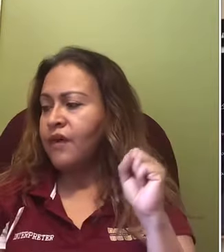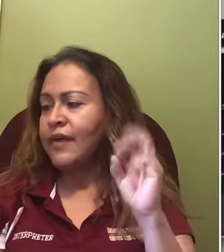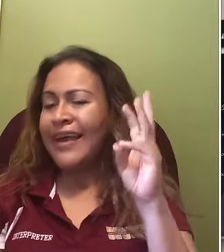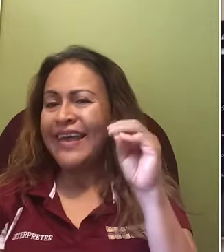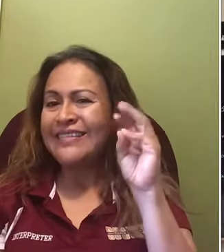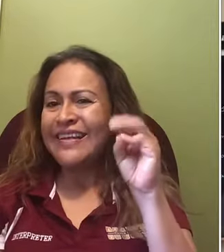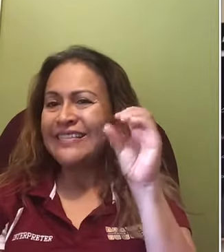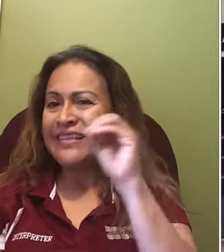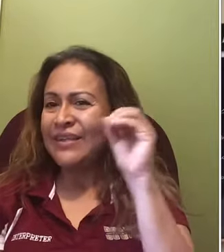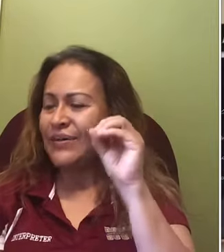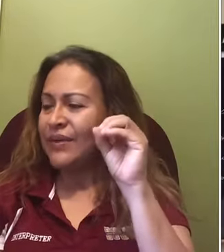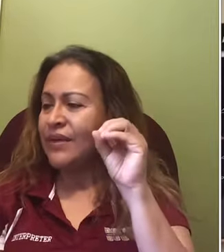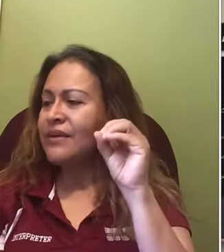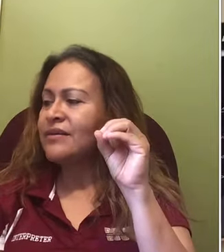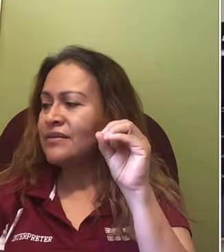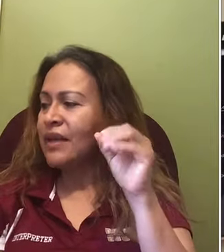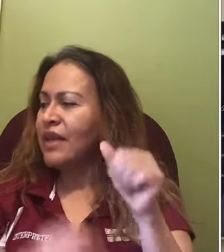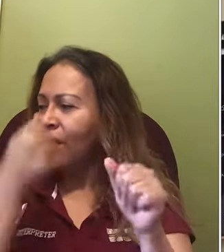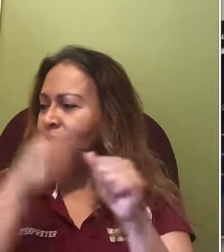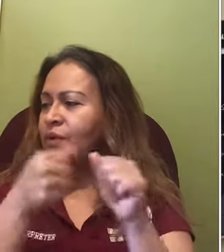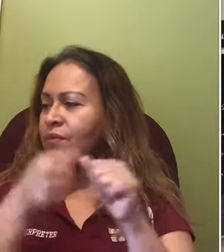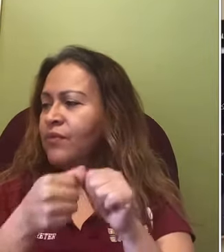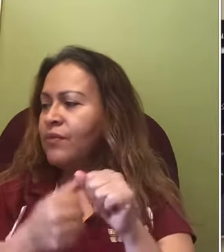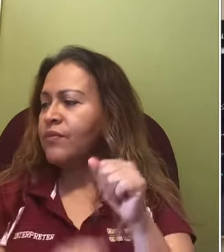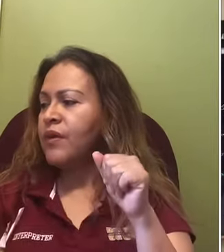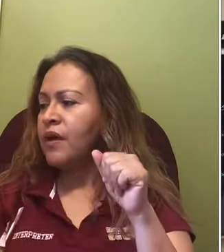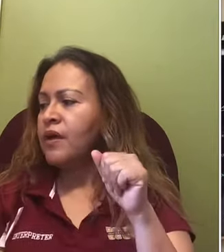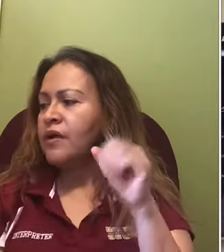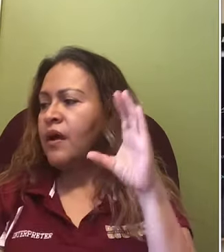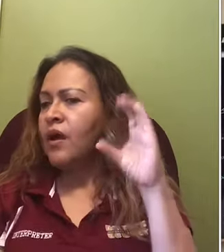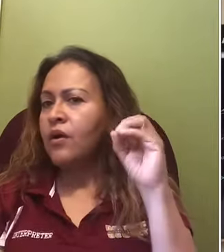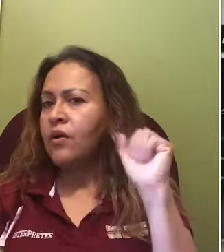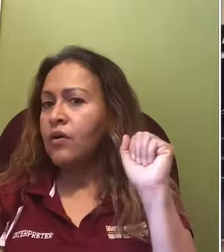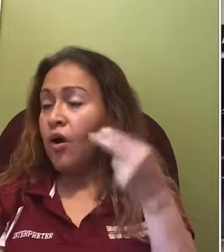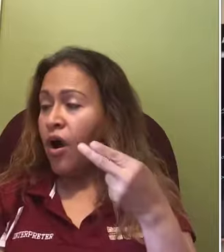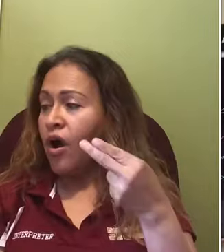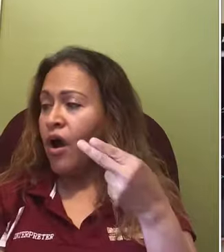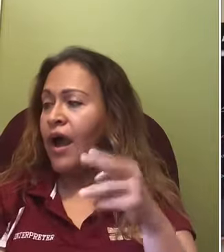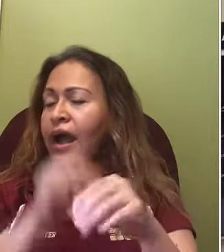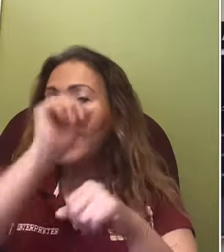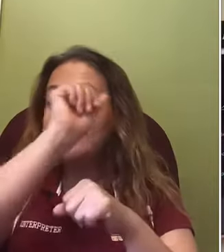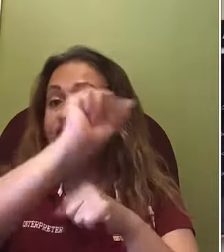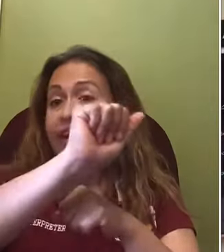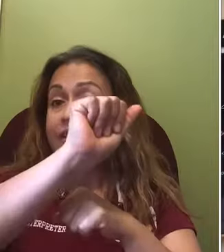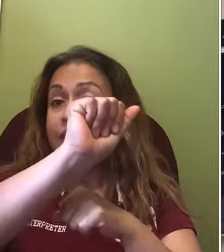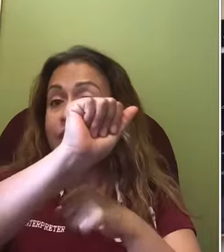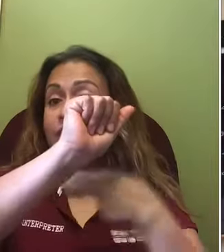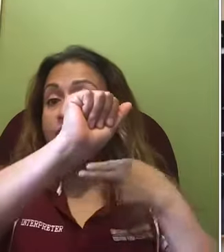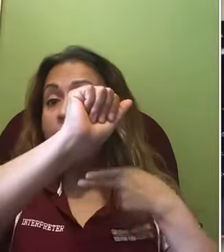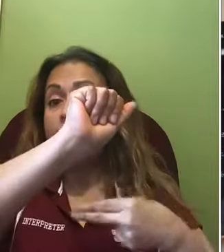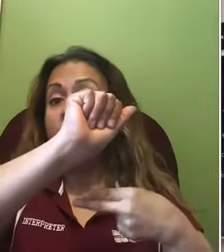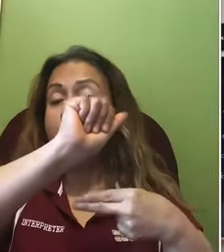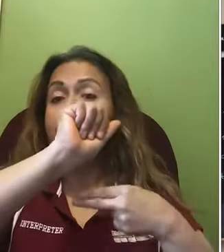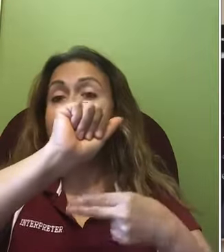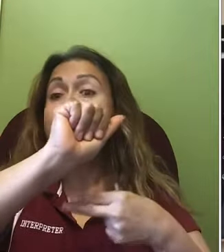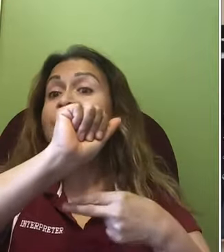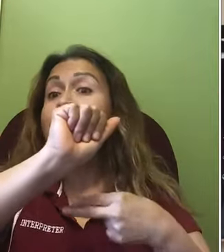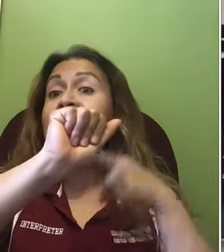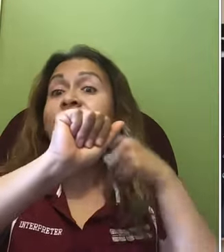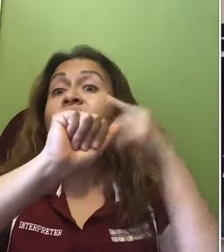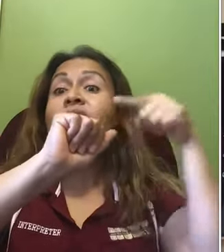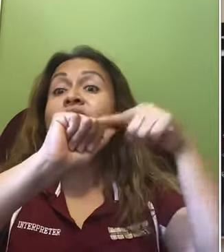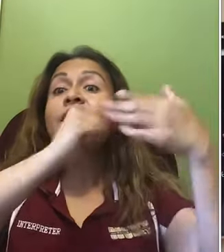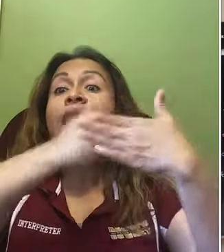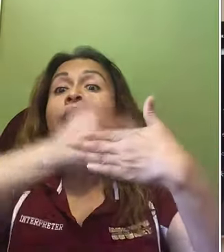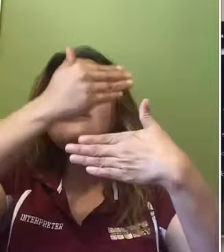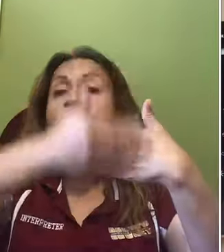60 degrees. So remember, SOHCAHTOA, cosine is adjacent over hypotenuse. Adjacent is the 2 side.